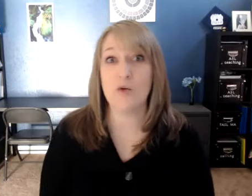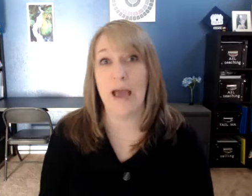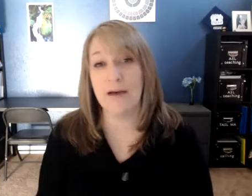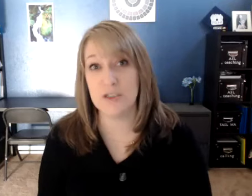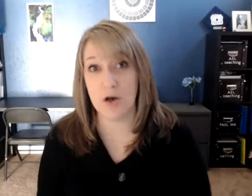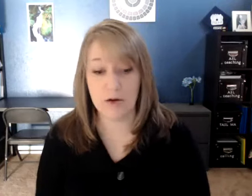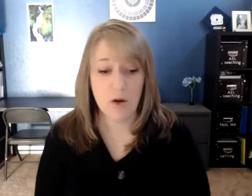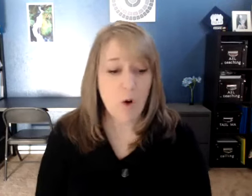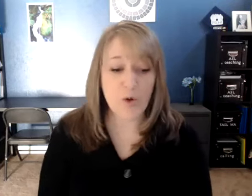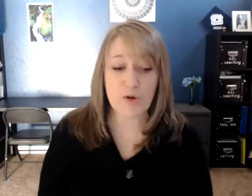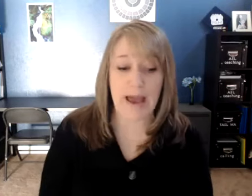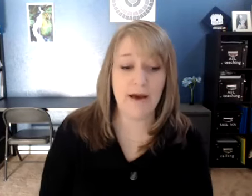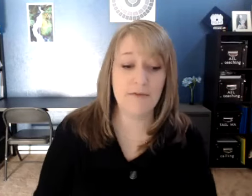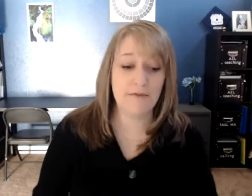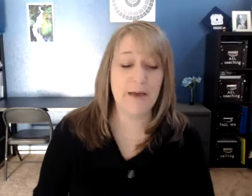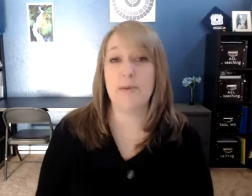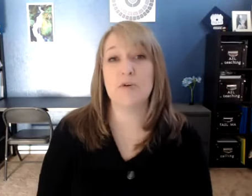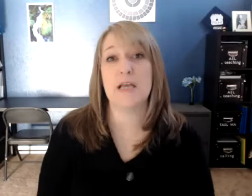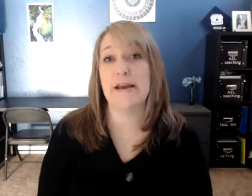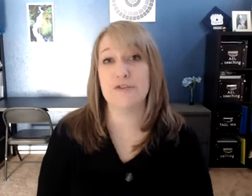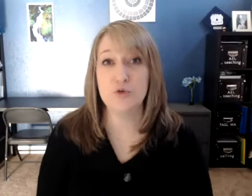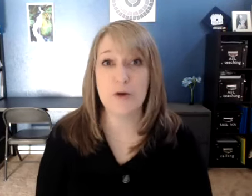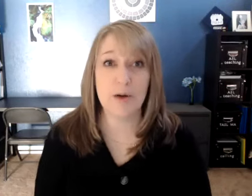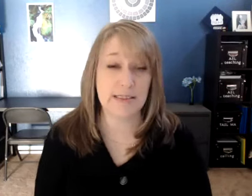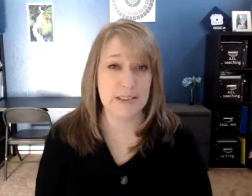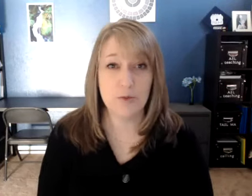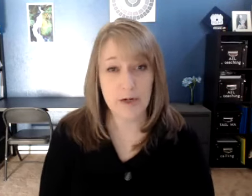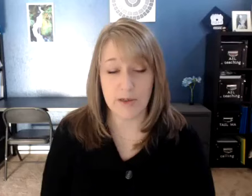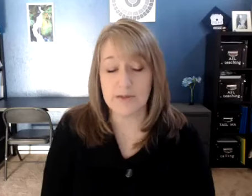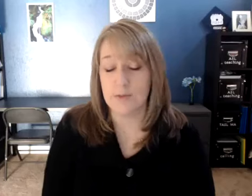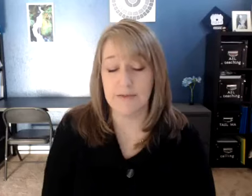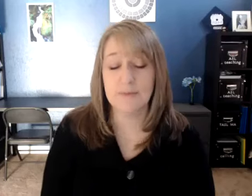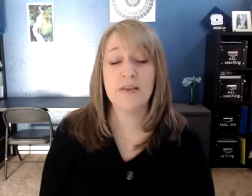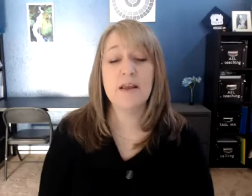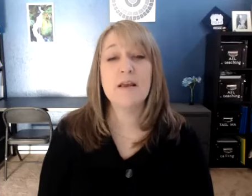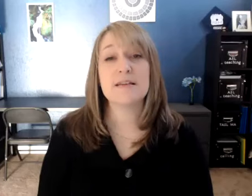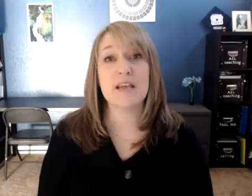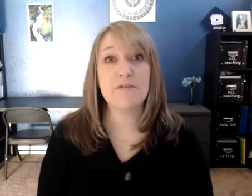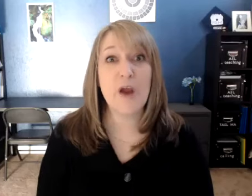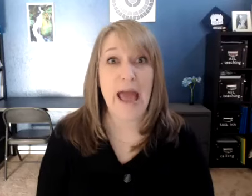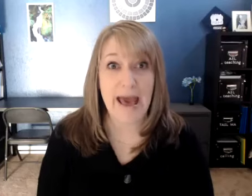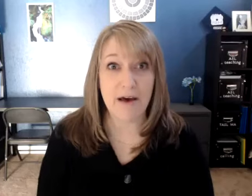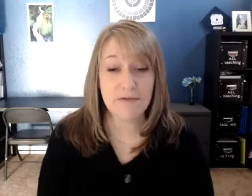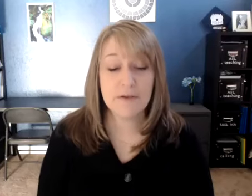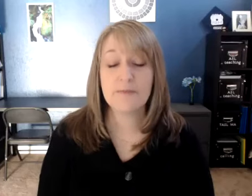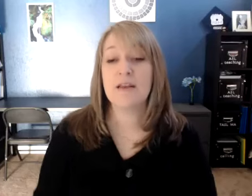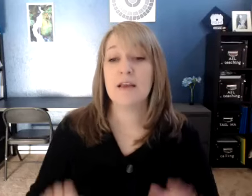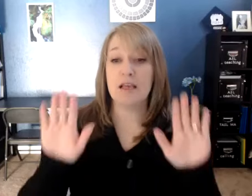you have a dog, or you have family members, I have 2 grandpas and 2 grandmas or whatever, the sign for have is